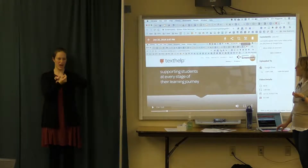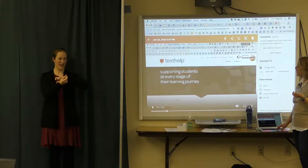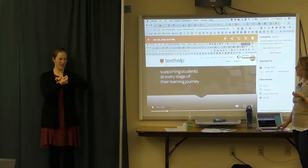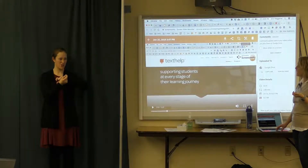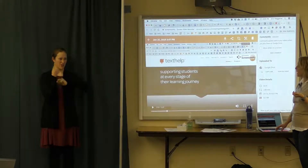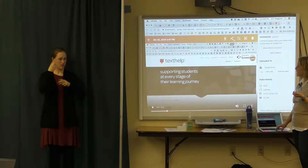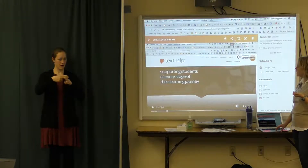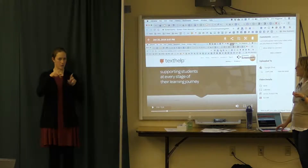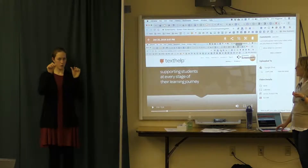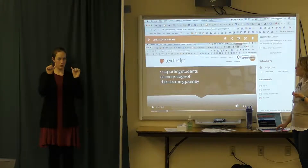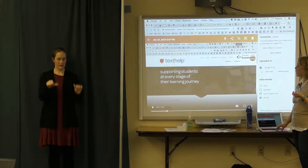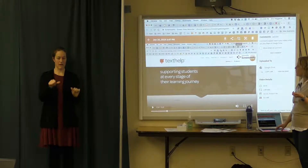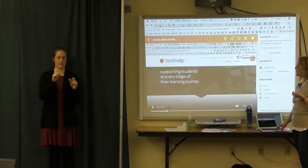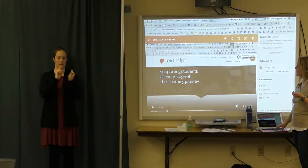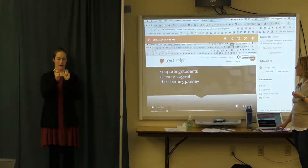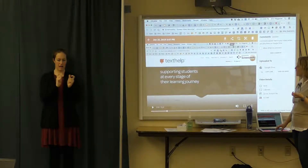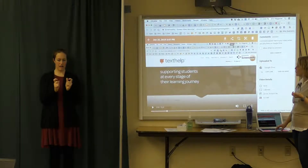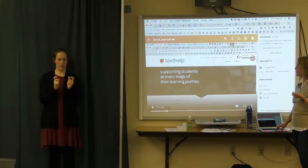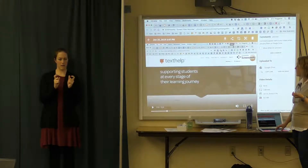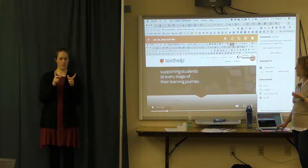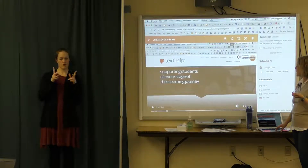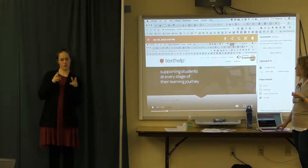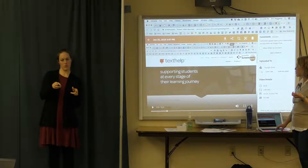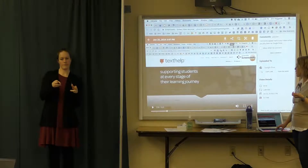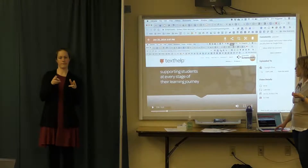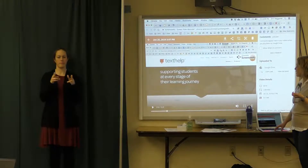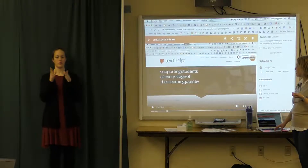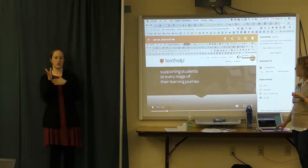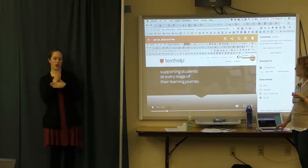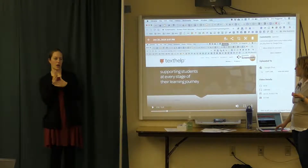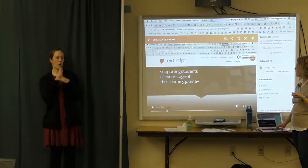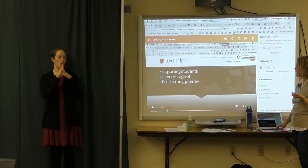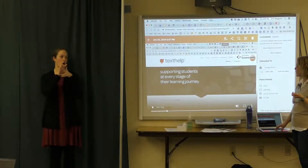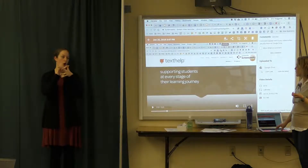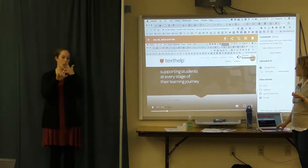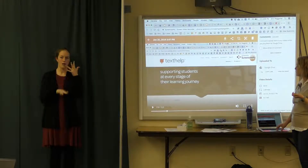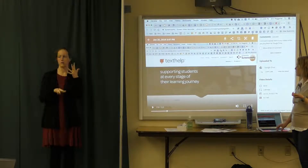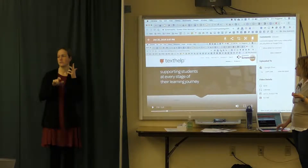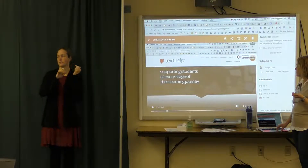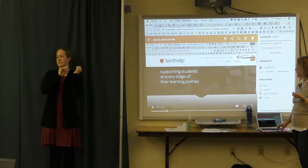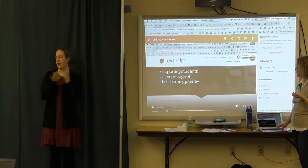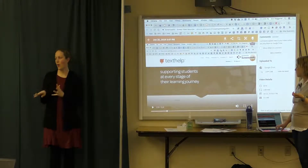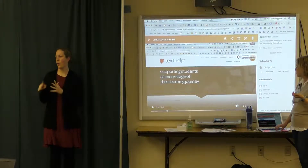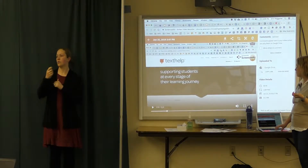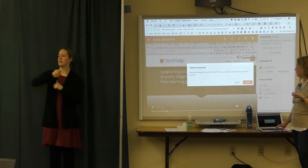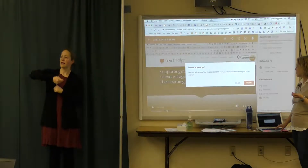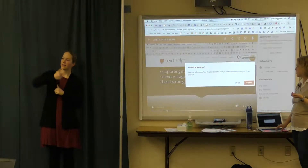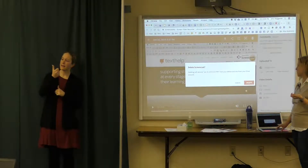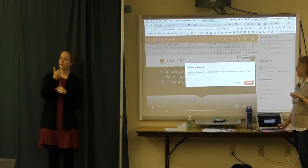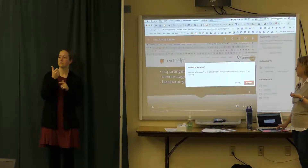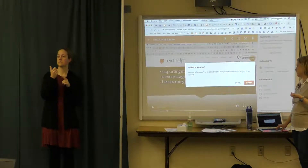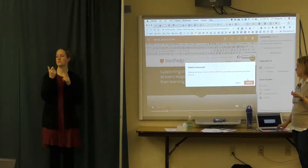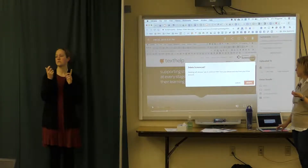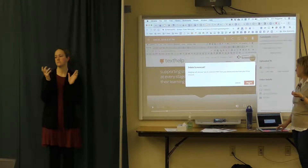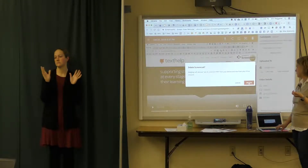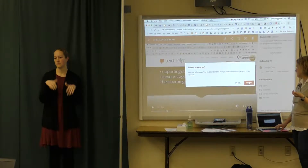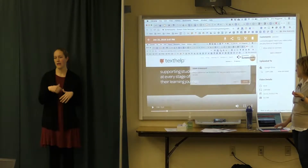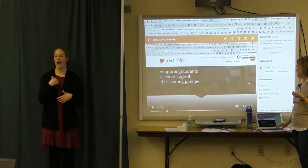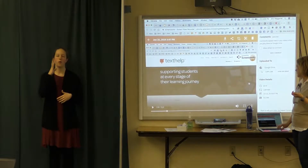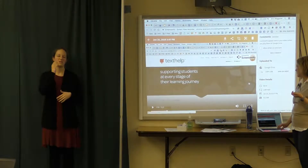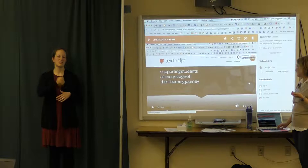can edit it, crop it, trim it, share it, download it, delete it. I'm just gonna go ahead and delete